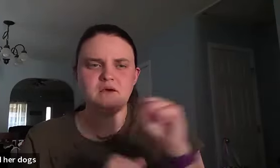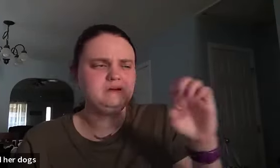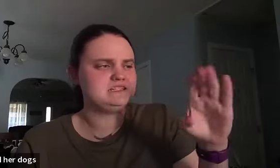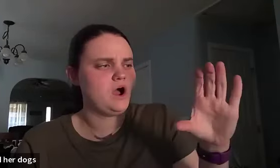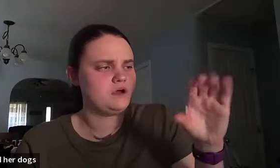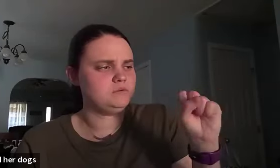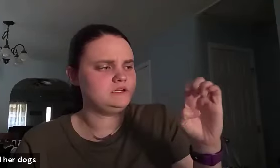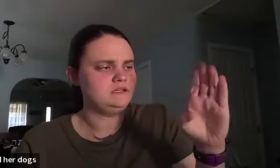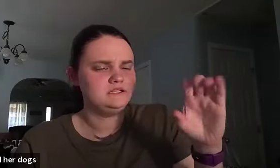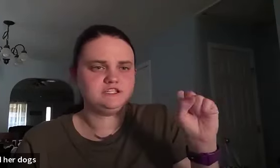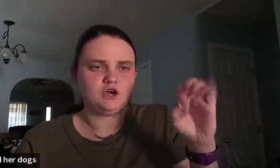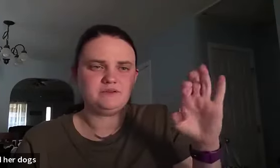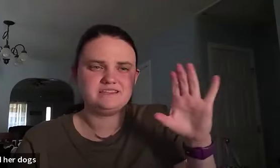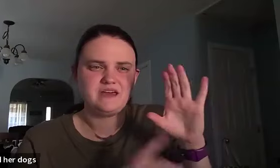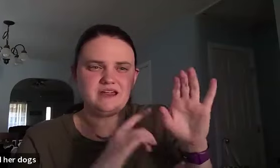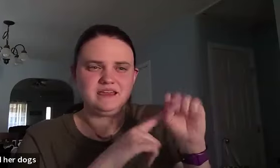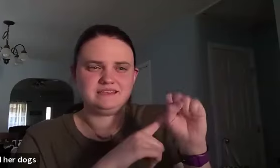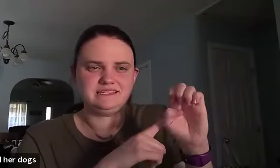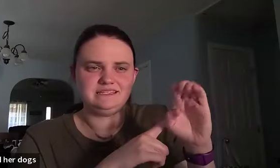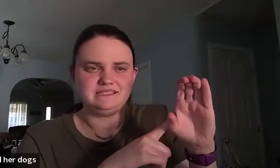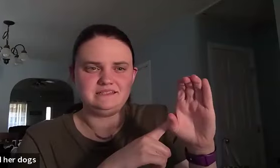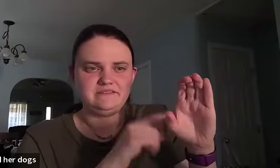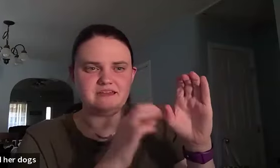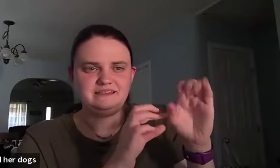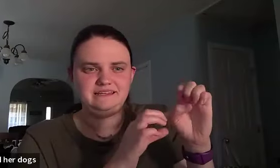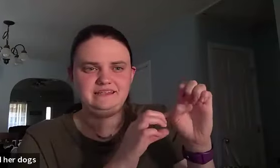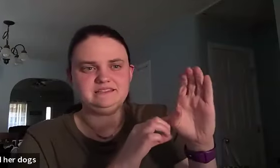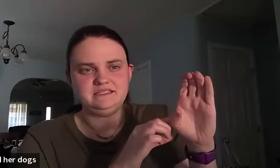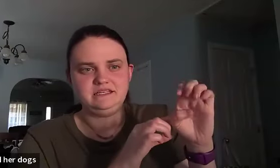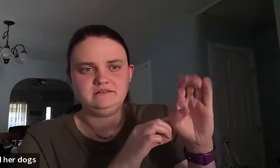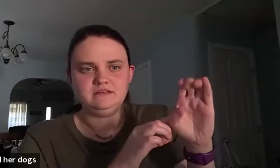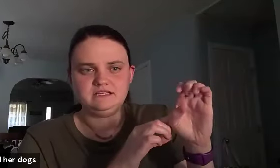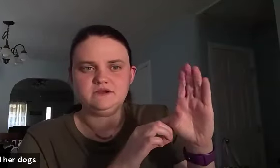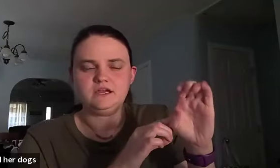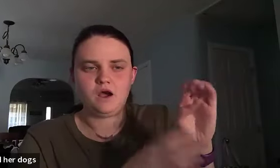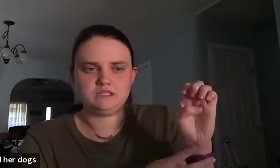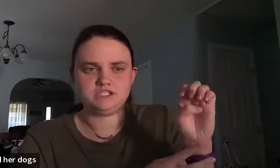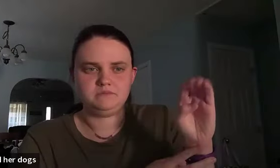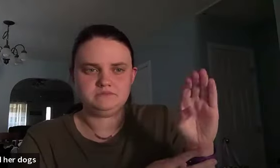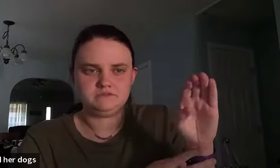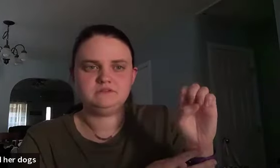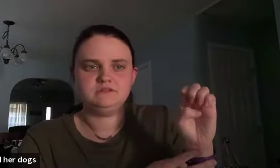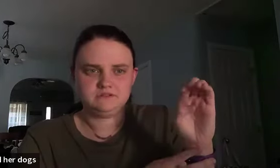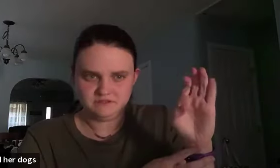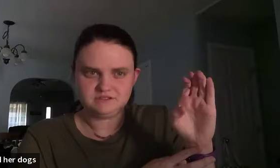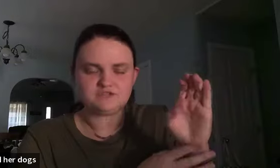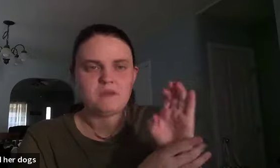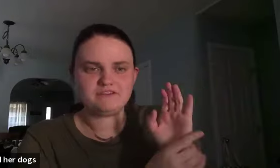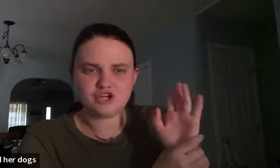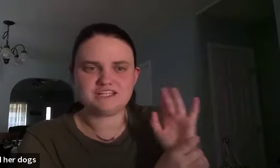That one is an odd one to go because of that SEC, like that EC gets very odd shaped. That's why I'm having to try to